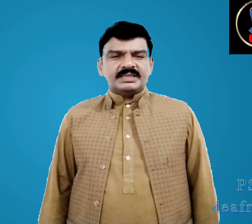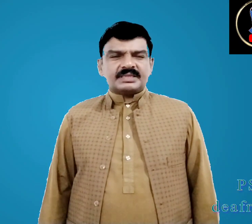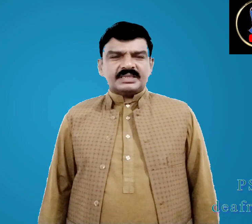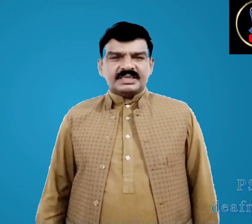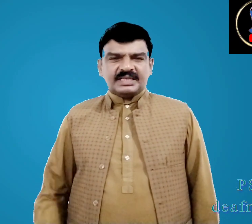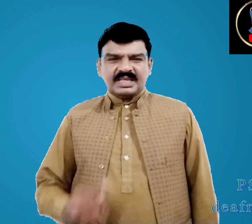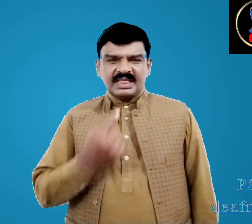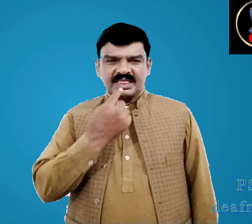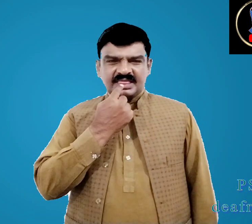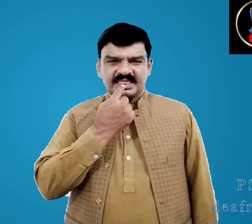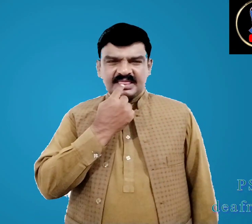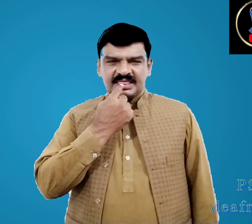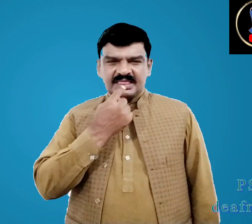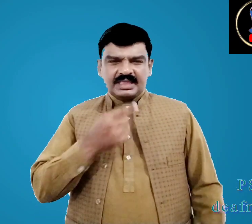zeest,